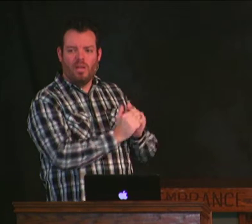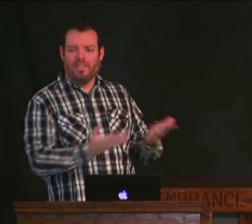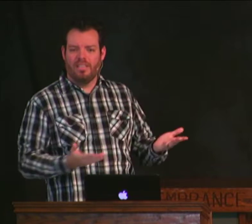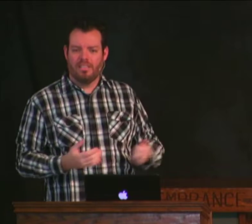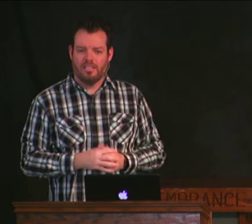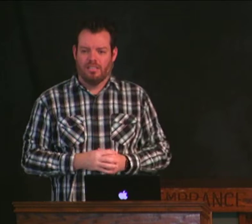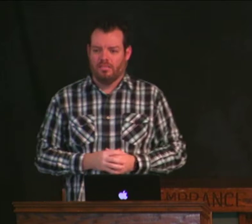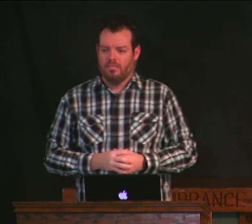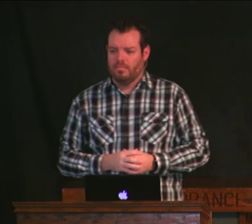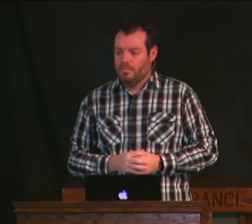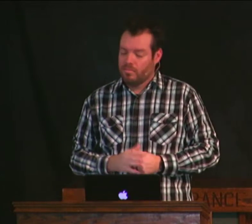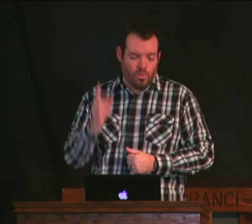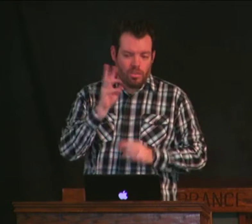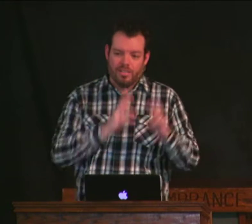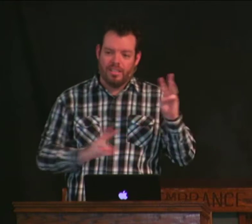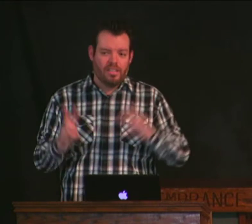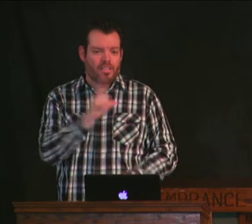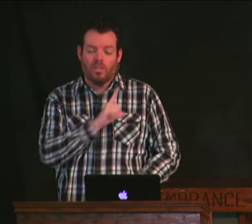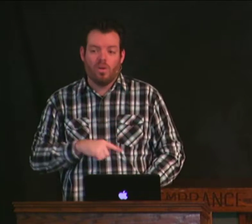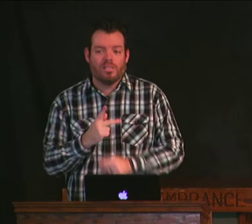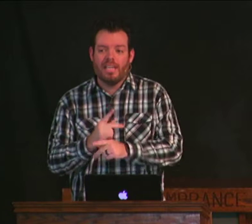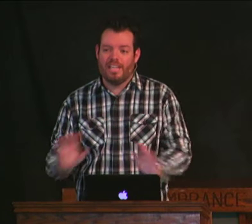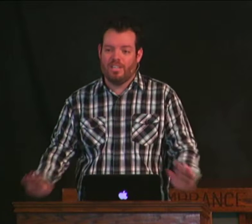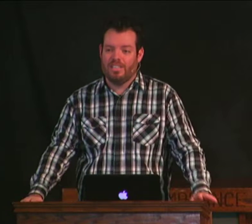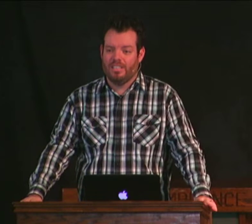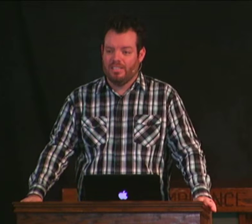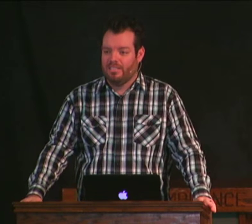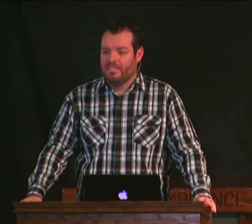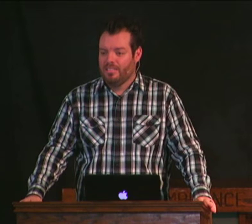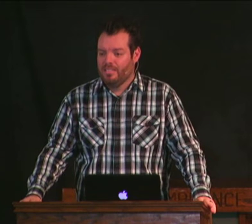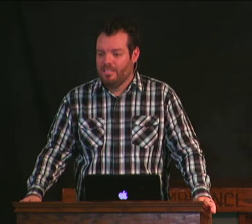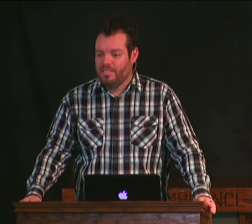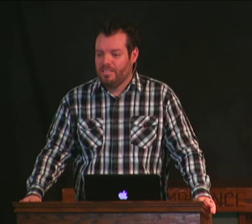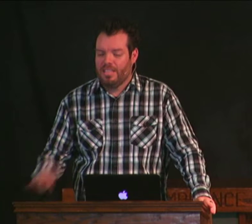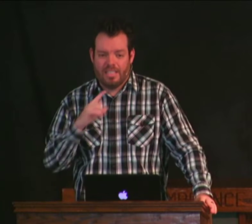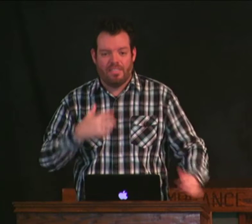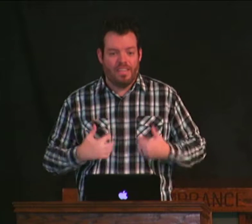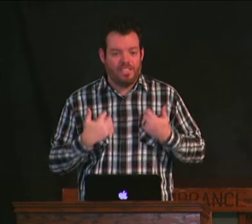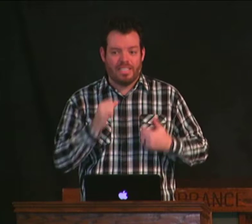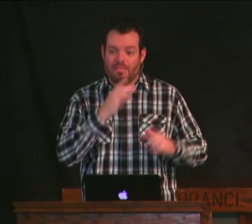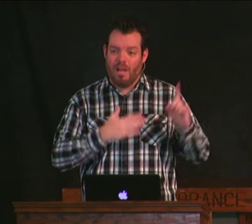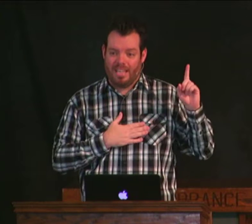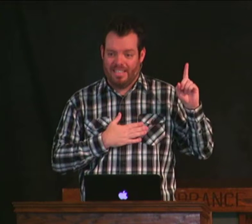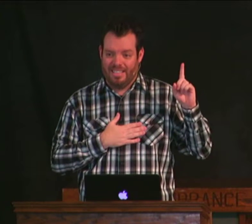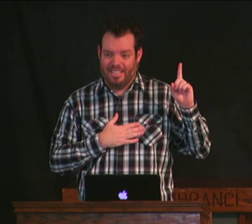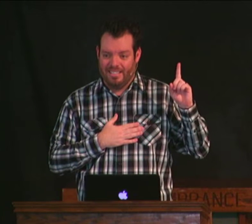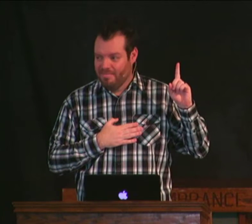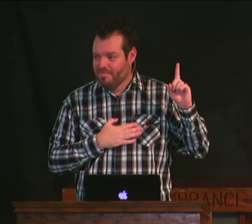with this? Don't worry. The Lord will take care of it. He says, vengeance is mine.